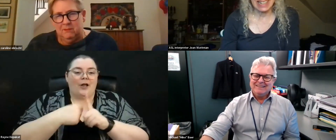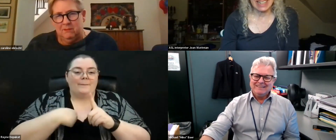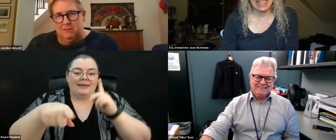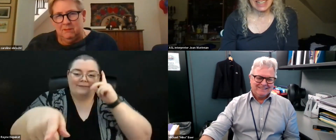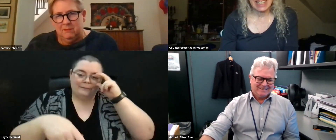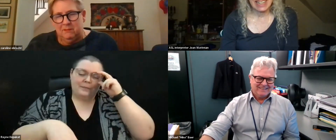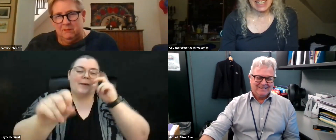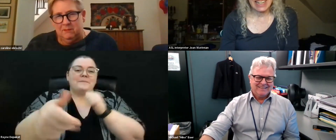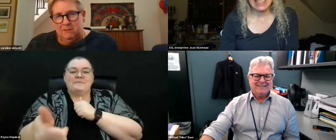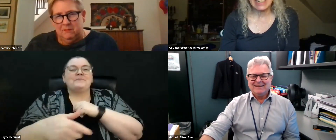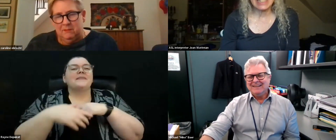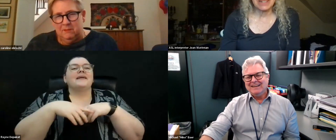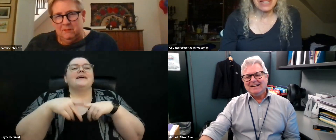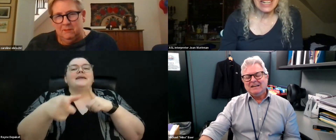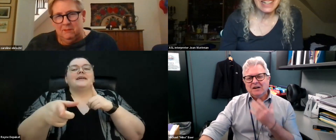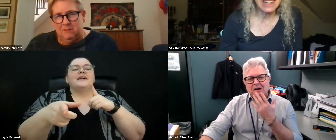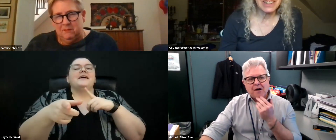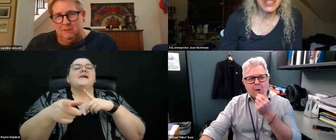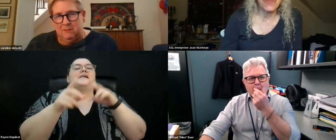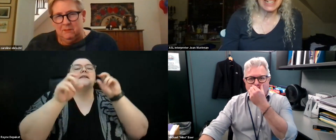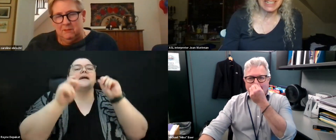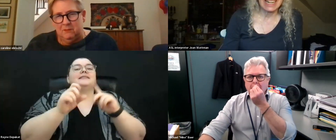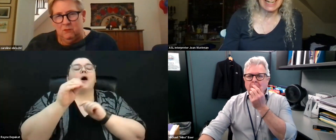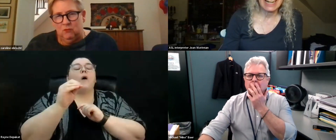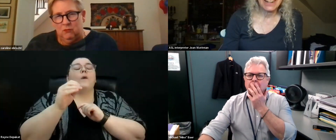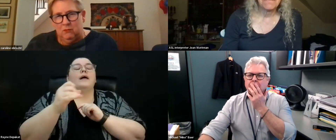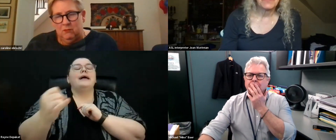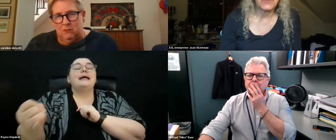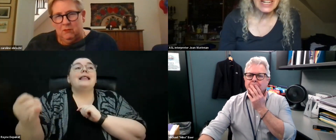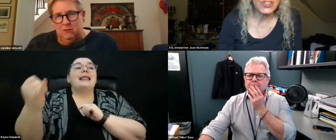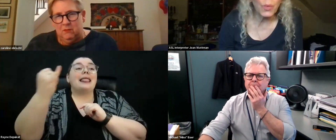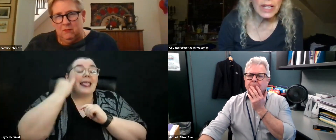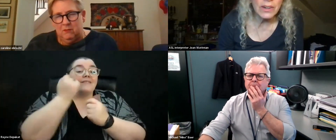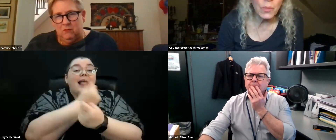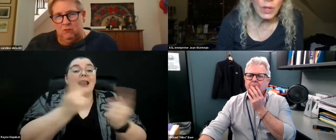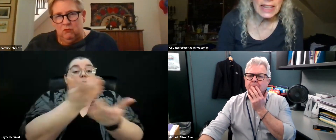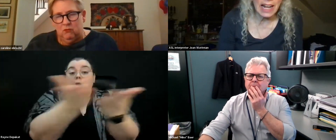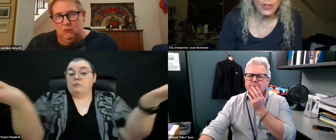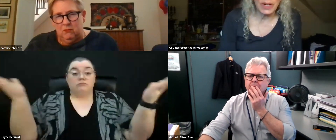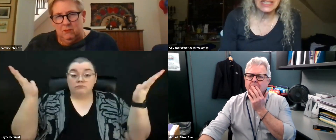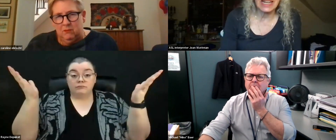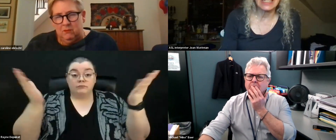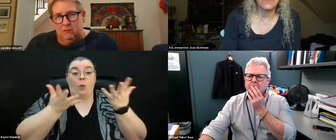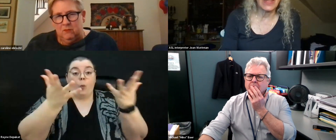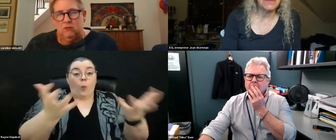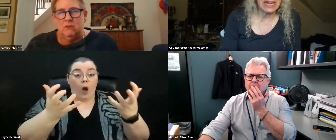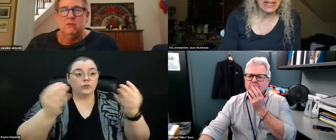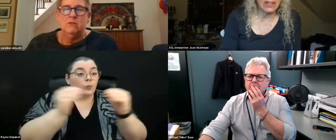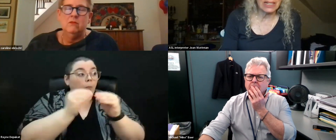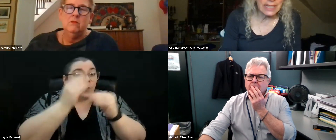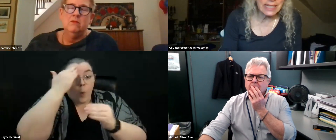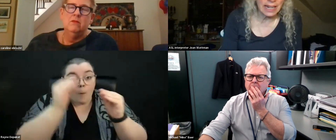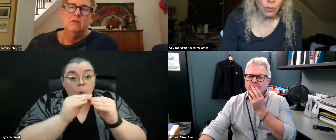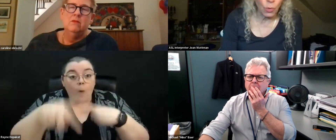Mike is saying, he's teasing me, Rain is saying. Okay, so one thing I do want to say is if